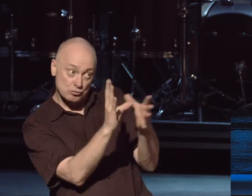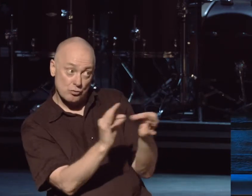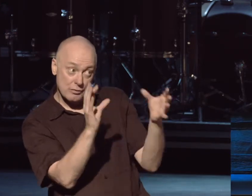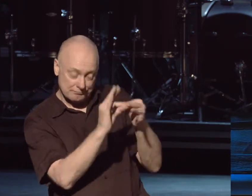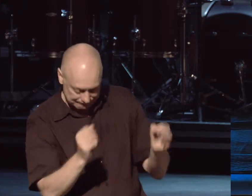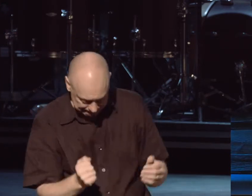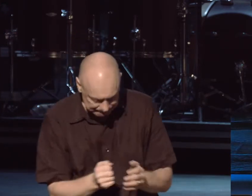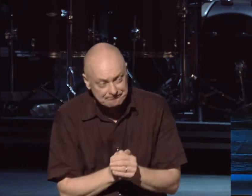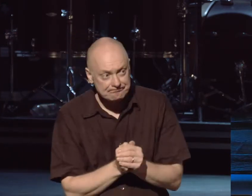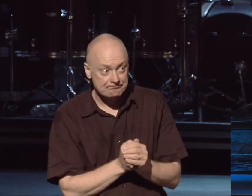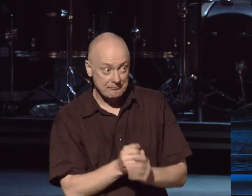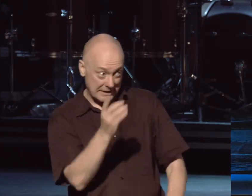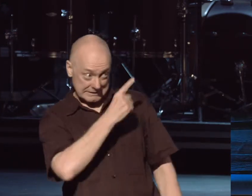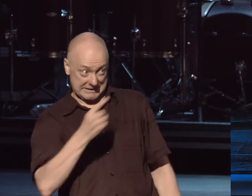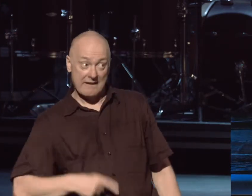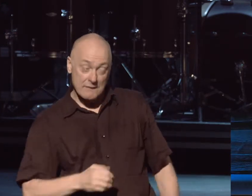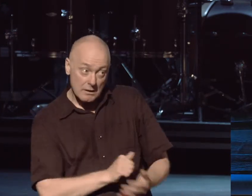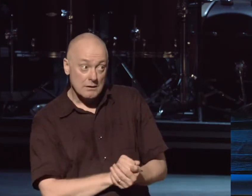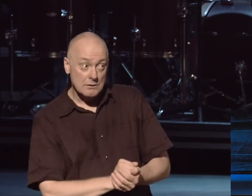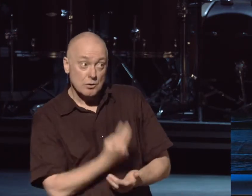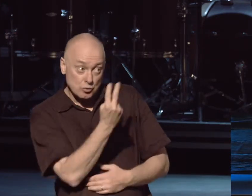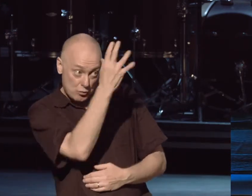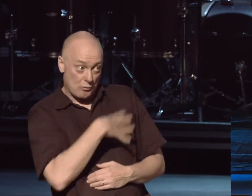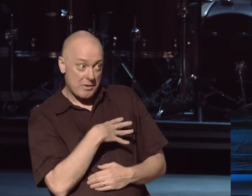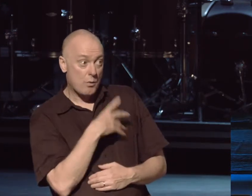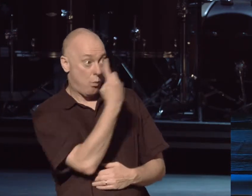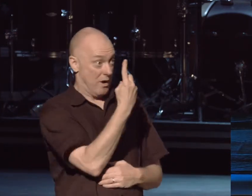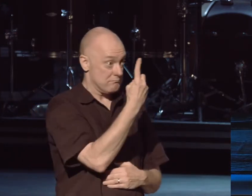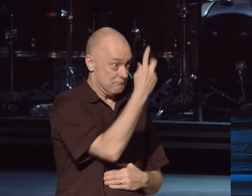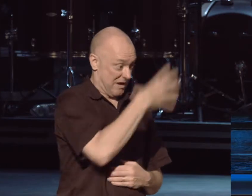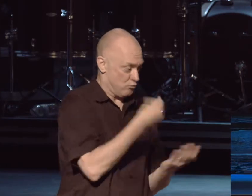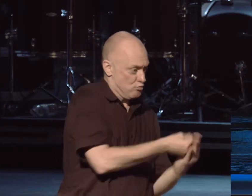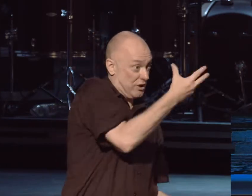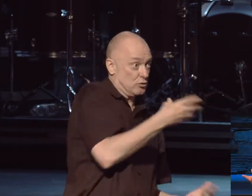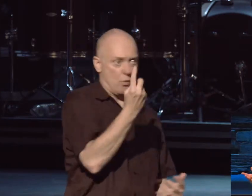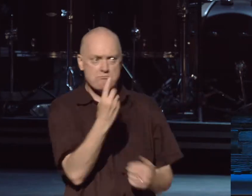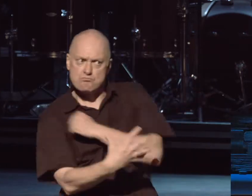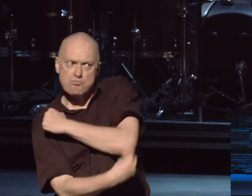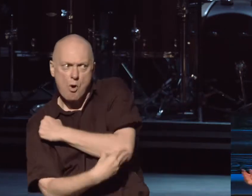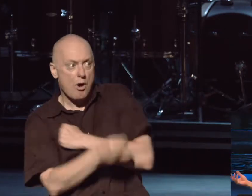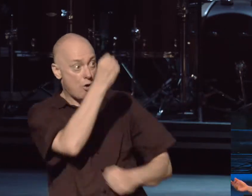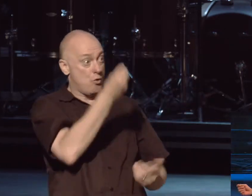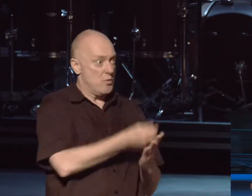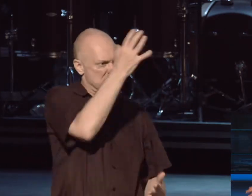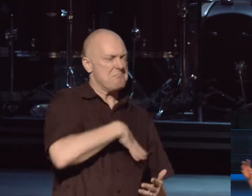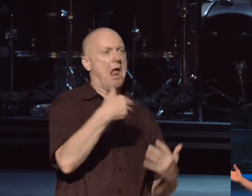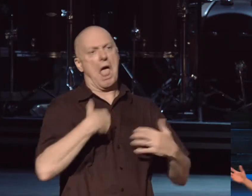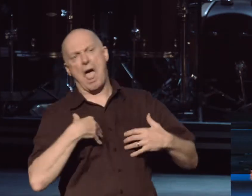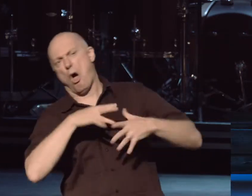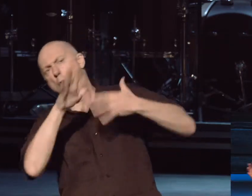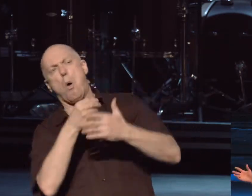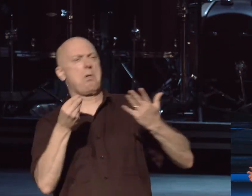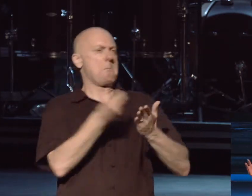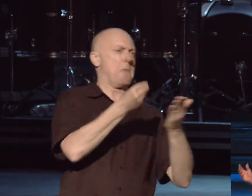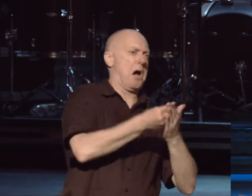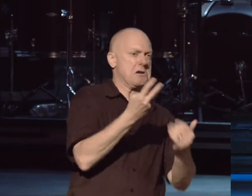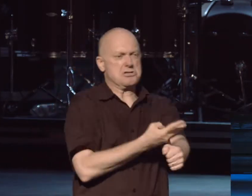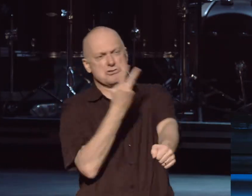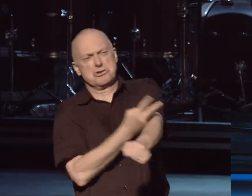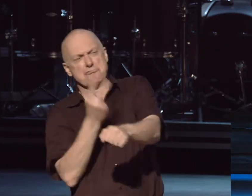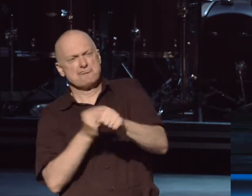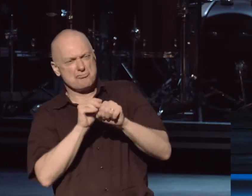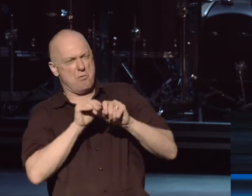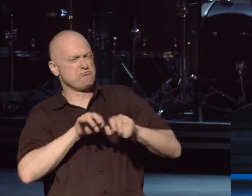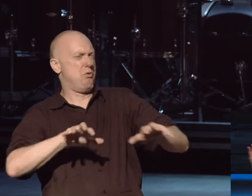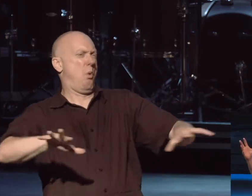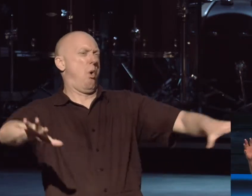He says, David, there were two men. One was really rich, and one was poor. The rich man had all the money and all the flocks and sheep and goats that he could